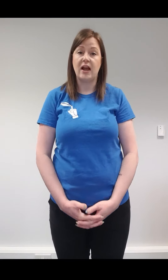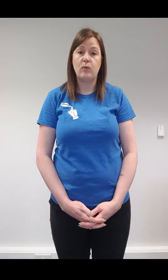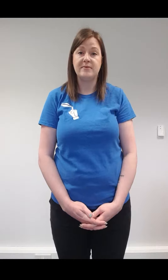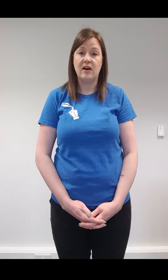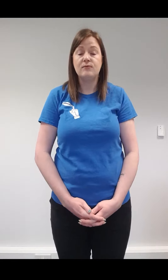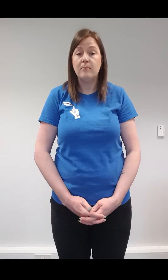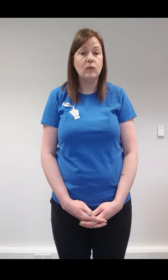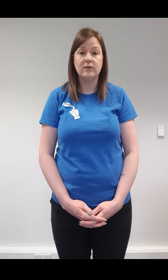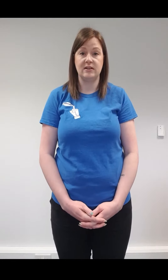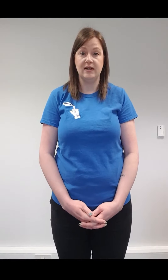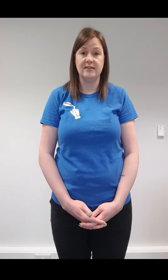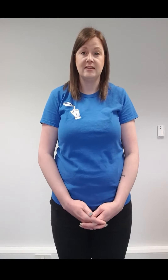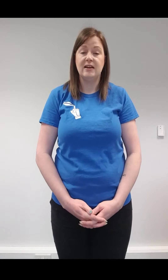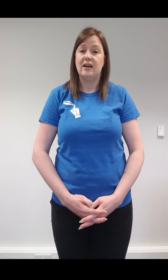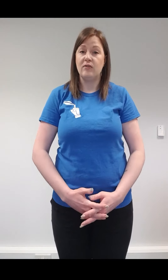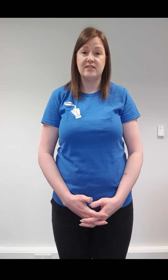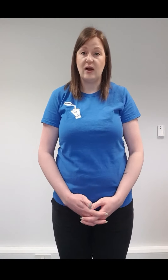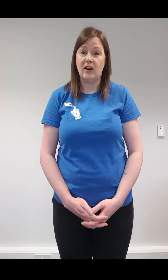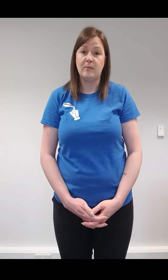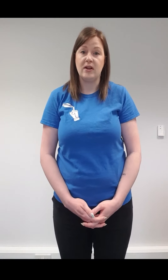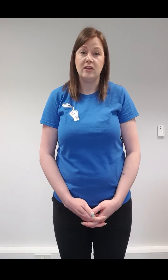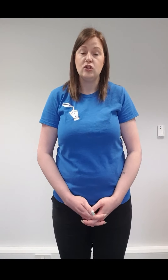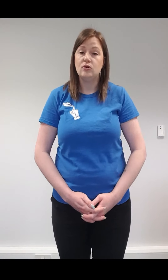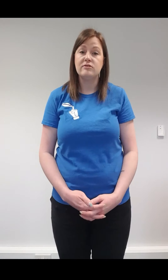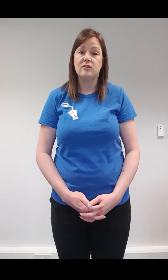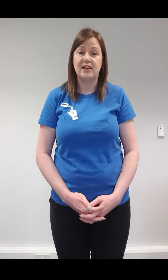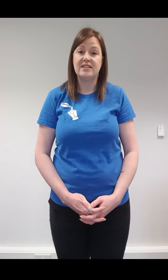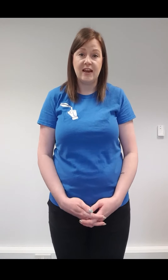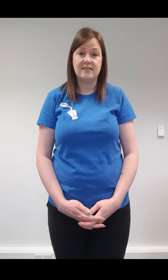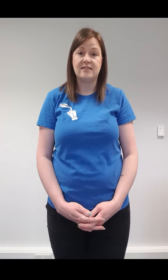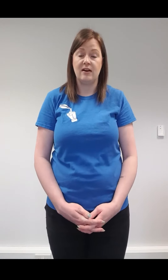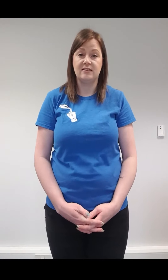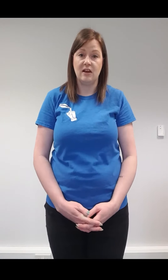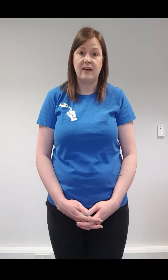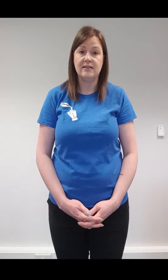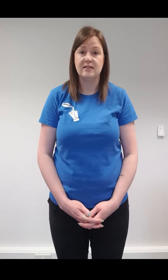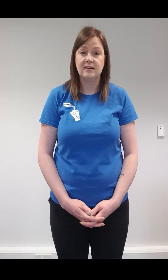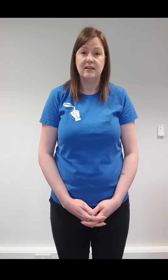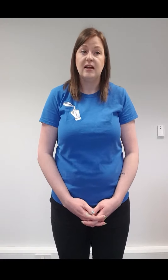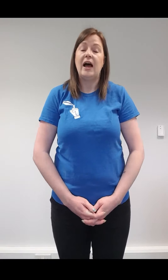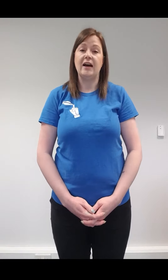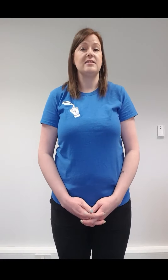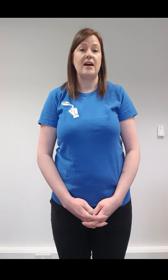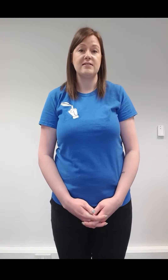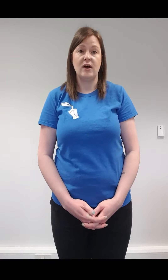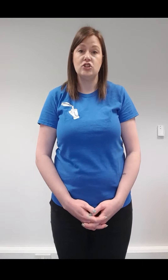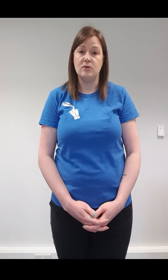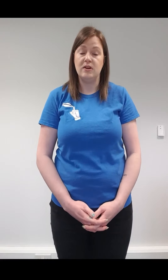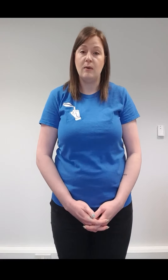our website for more signs on the sign library. You can also use our text sign service and our Sign Studio